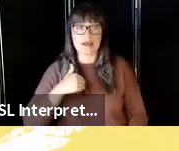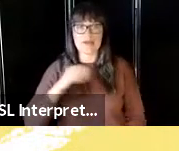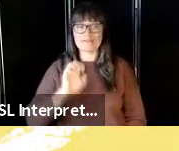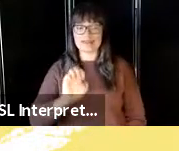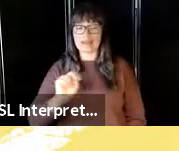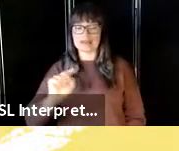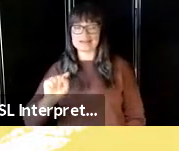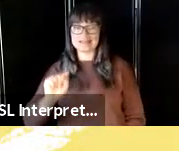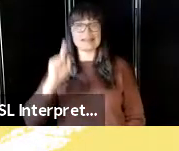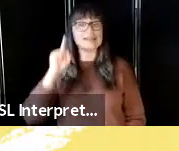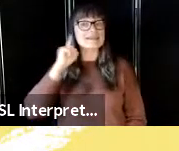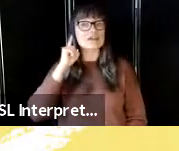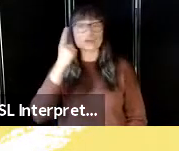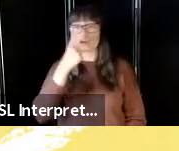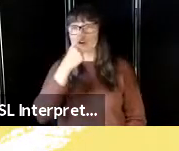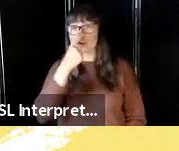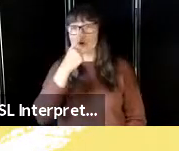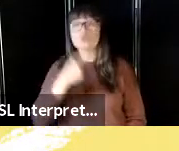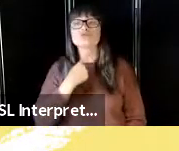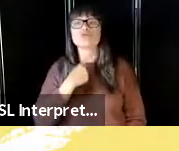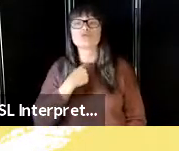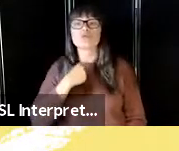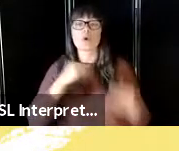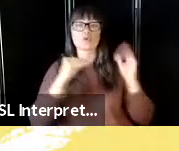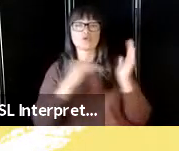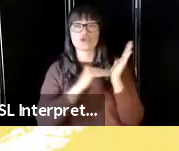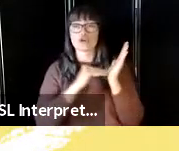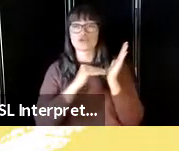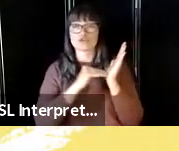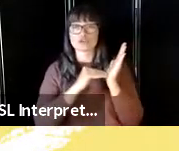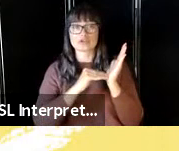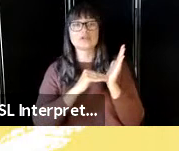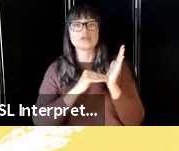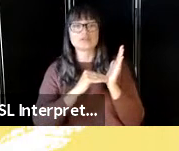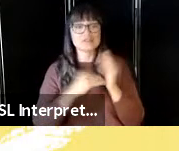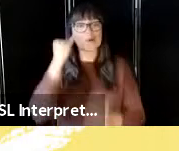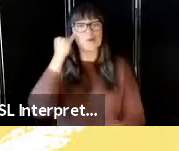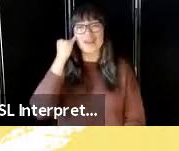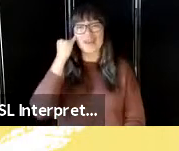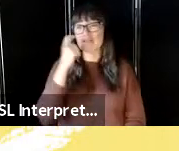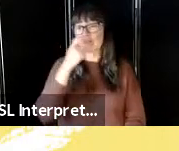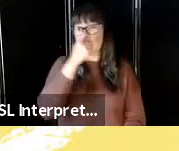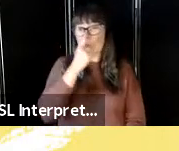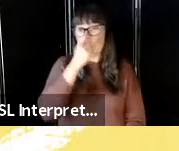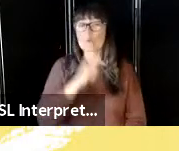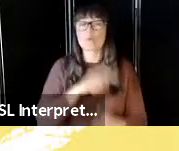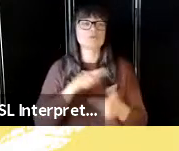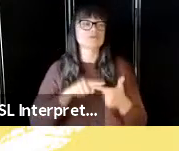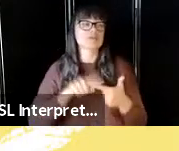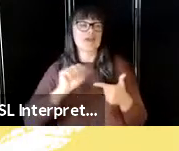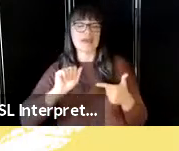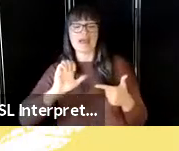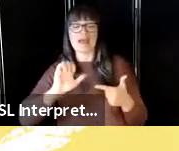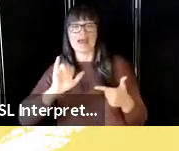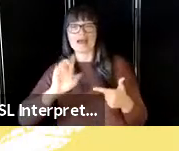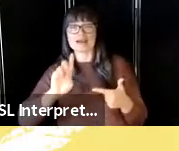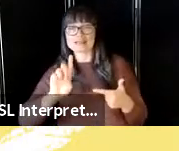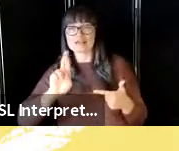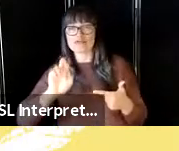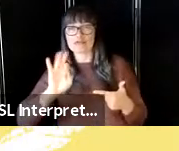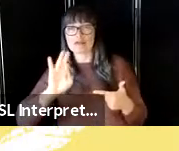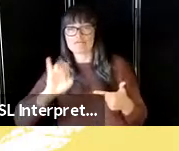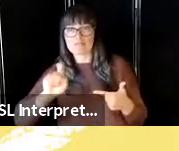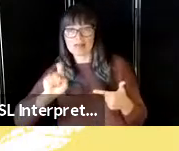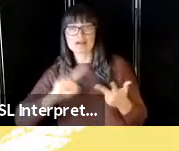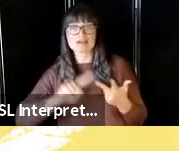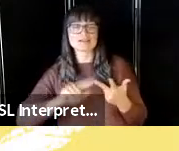throat doctor. So then when you get the flu or you have a cold or acid reflux or different gastrointestinal things, that's all going to